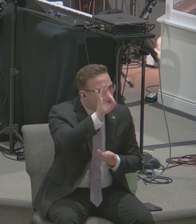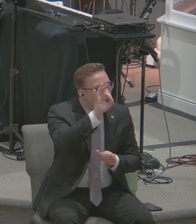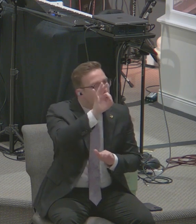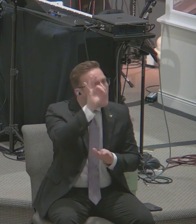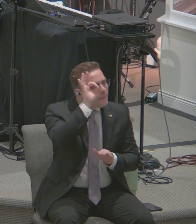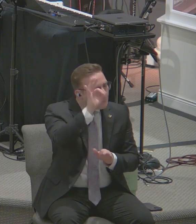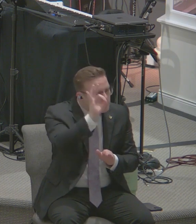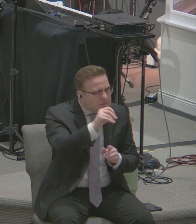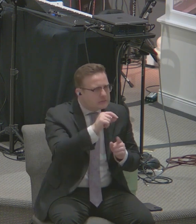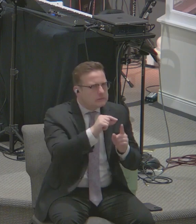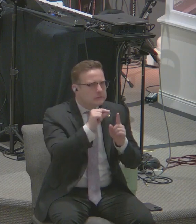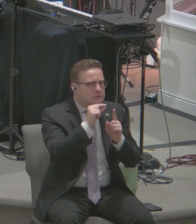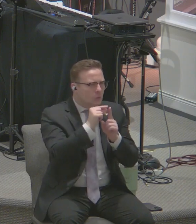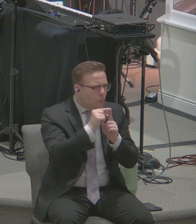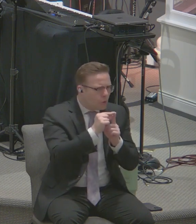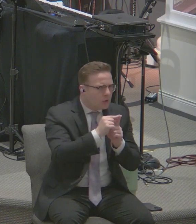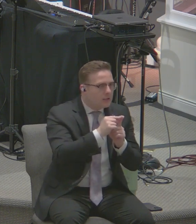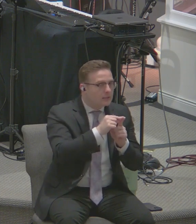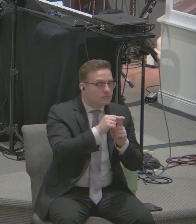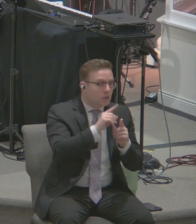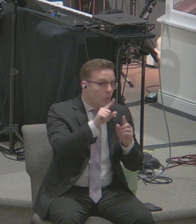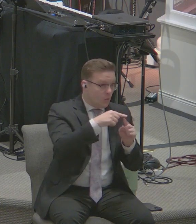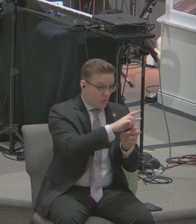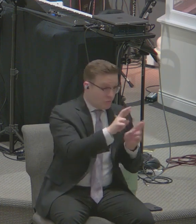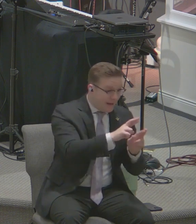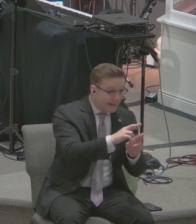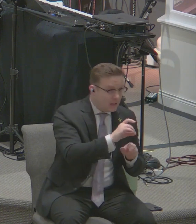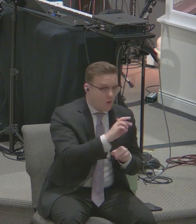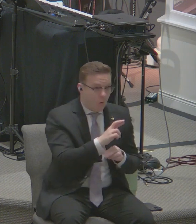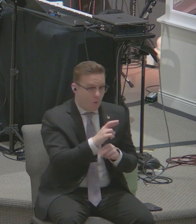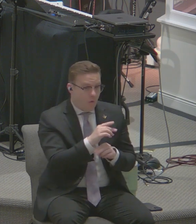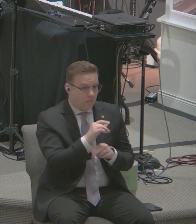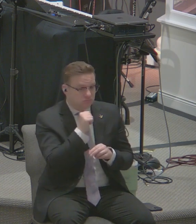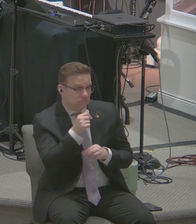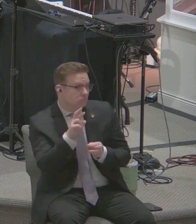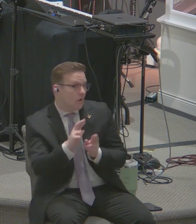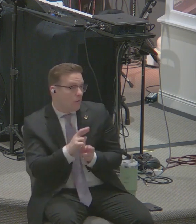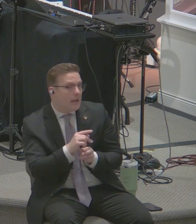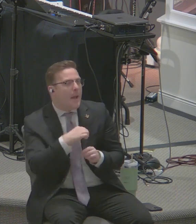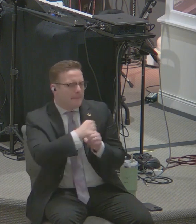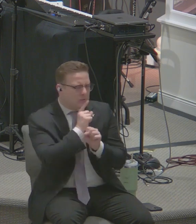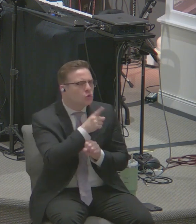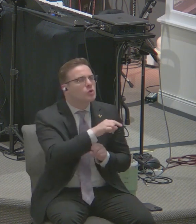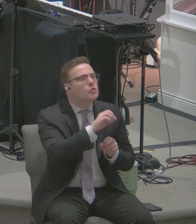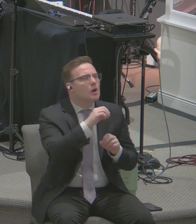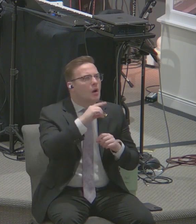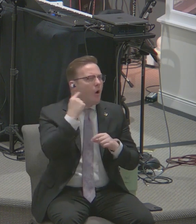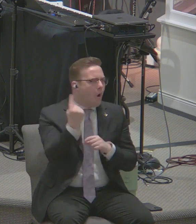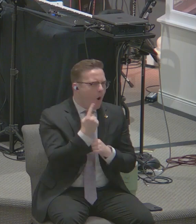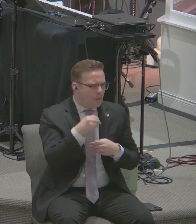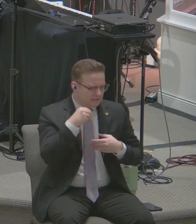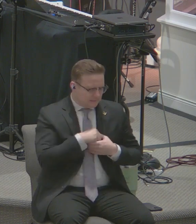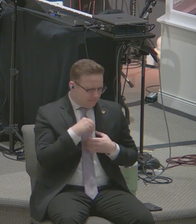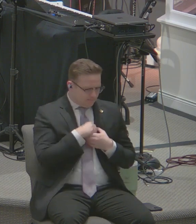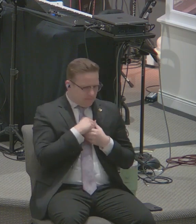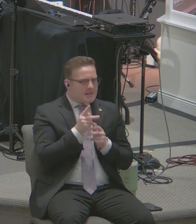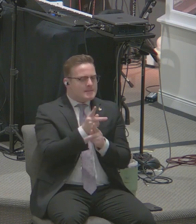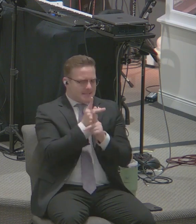in season and out of season. That simply means be ready when it's convenient for you and be ready when it's inconvenient for